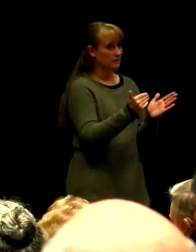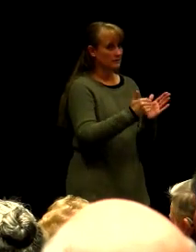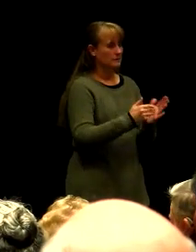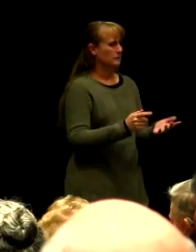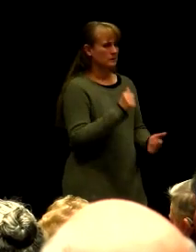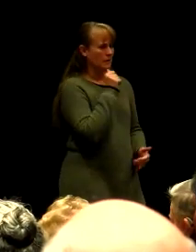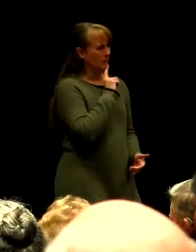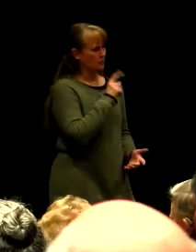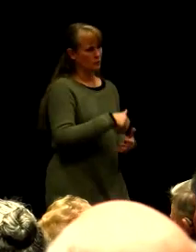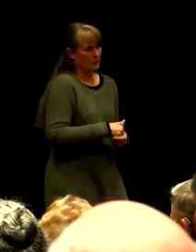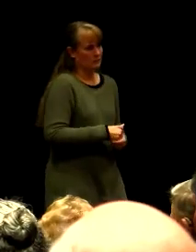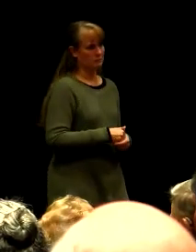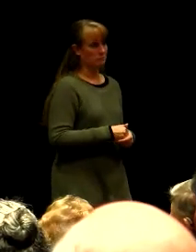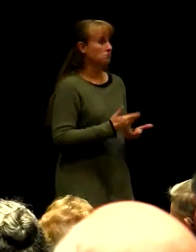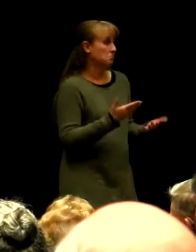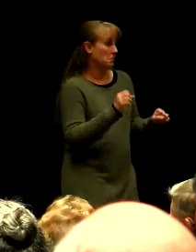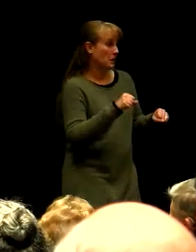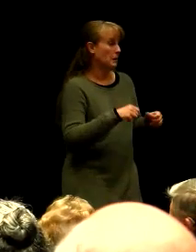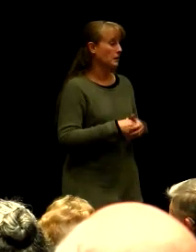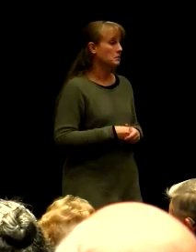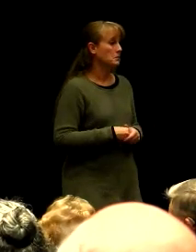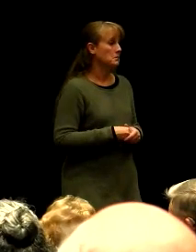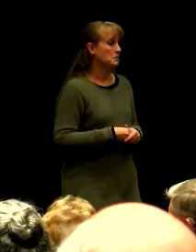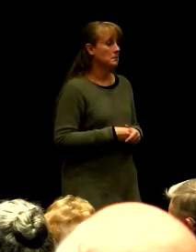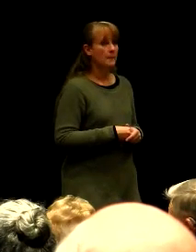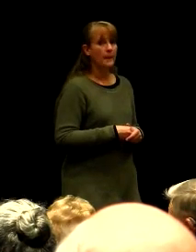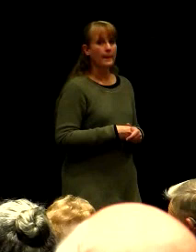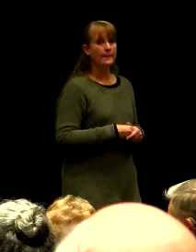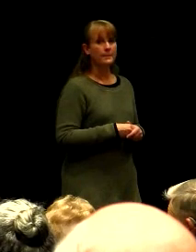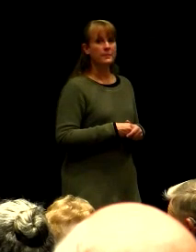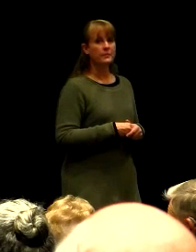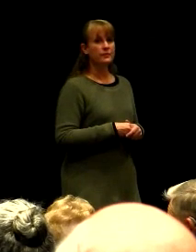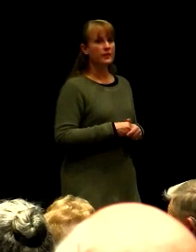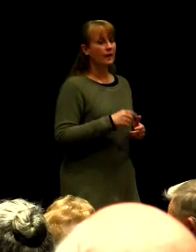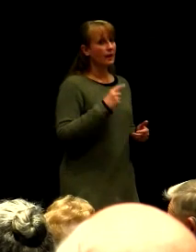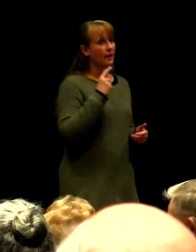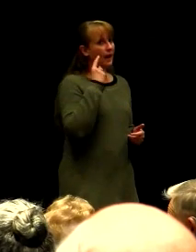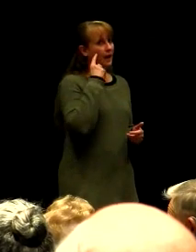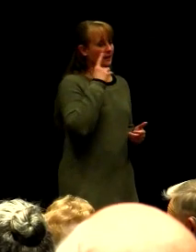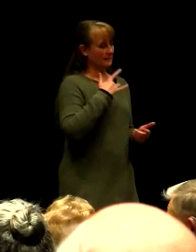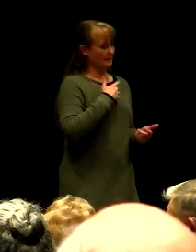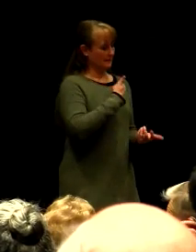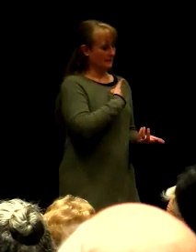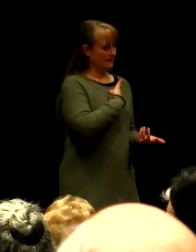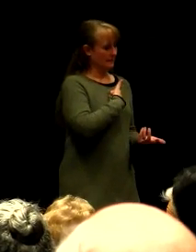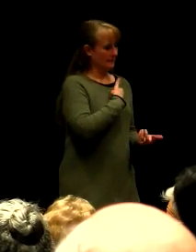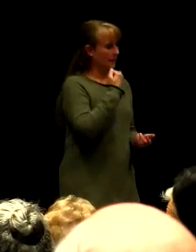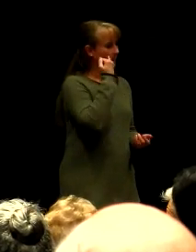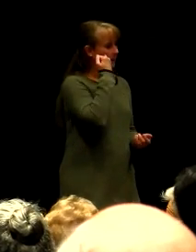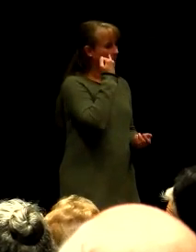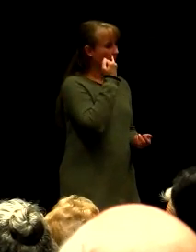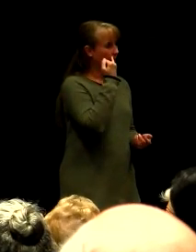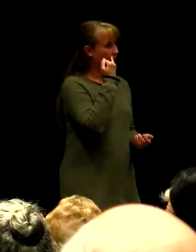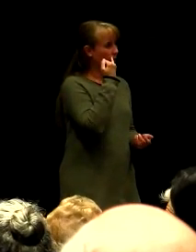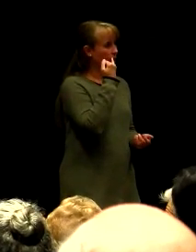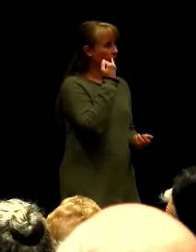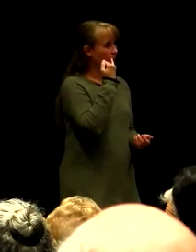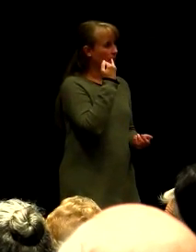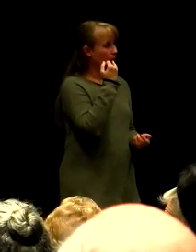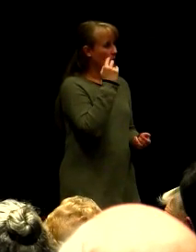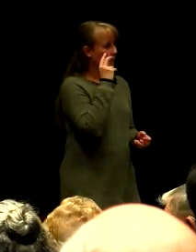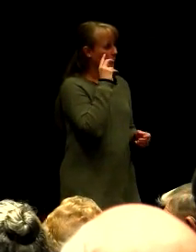I'm not sure. That's certainly a possibility. It seems to me, if we were to go to